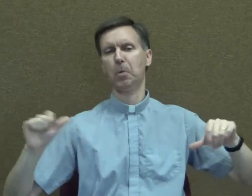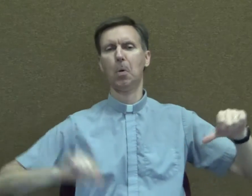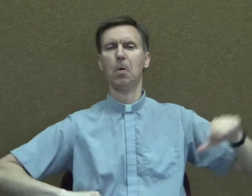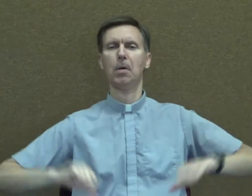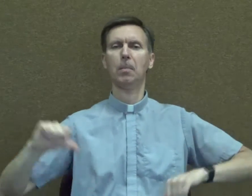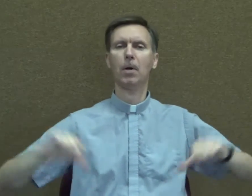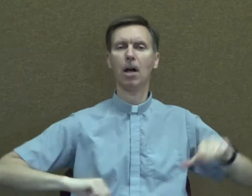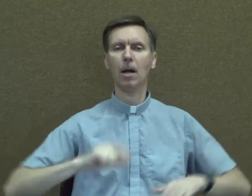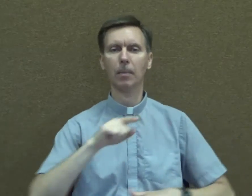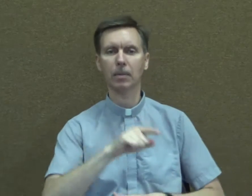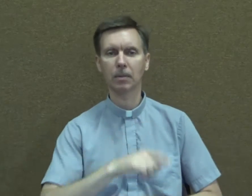storied pomp.